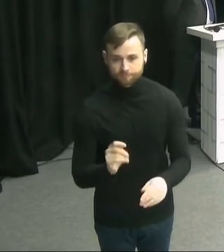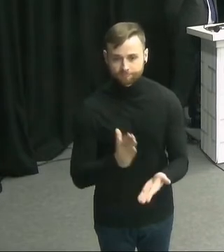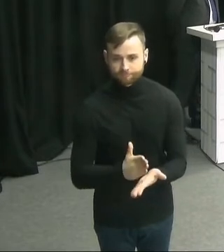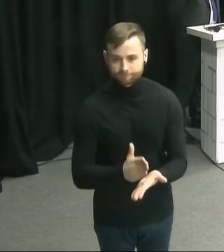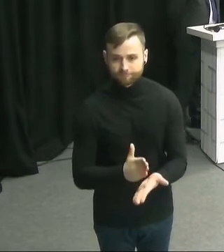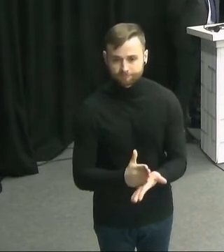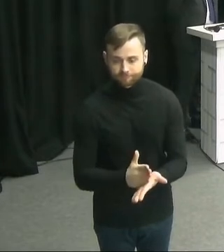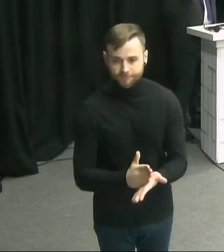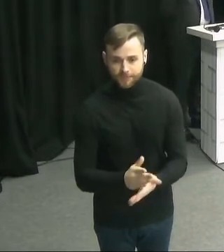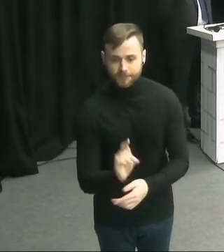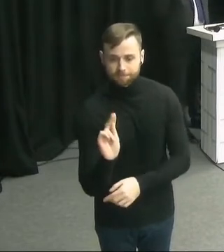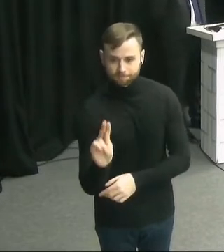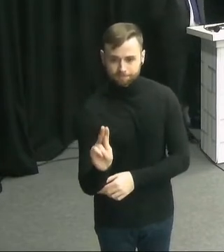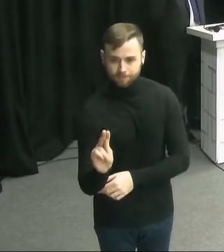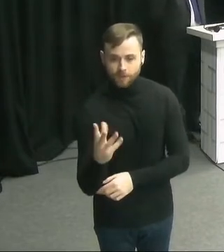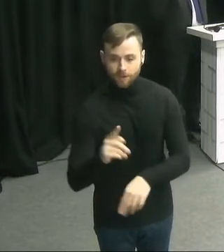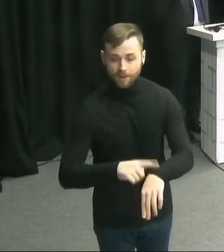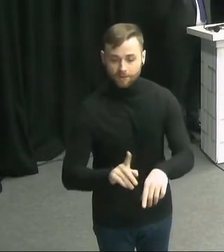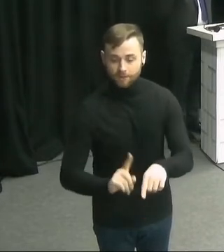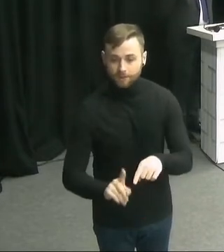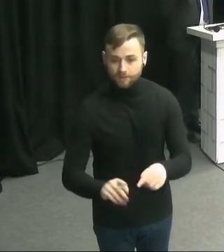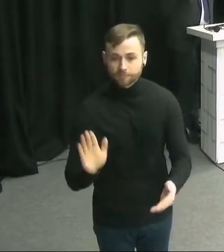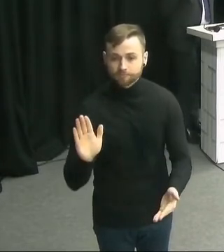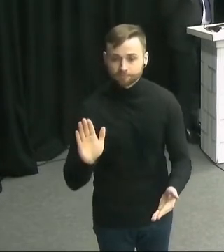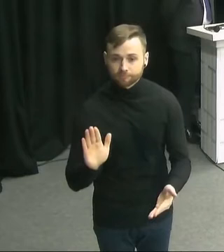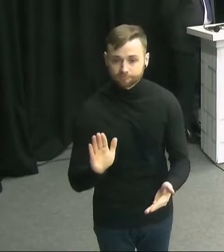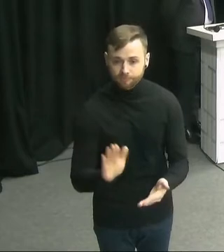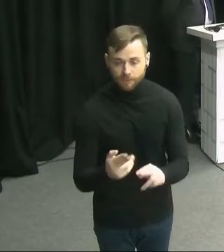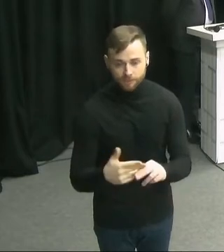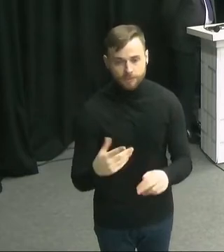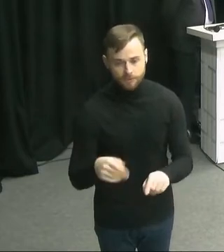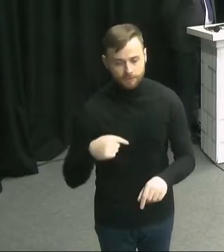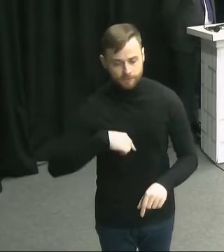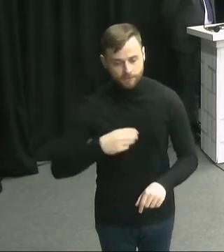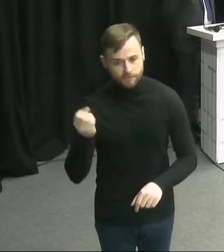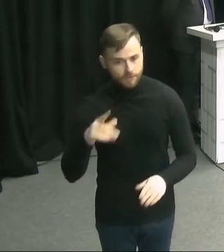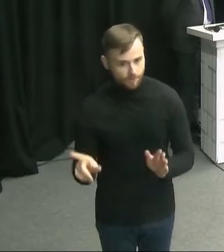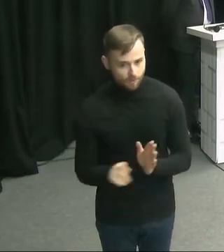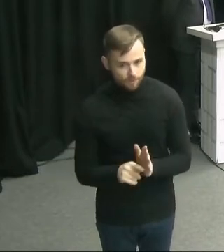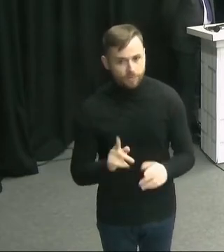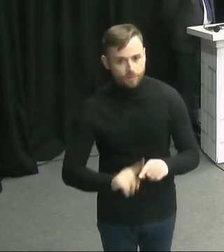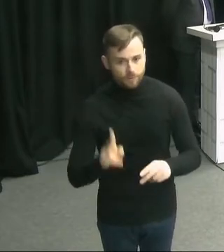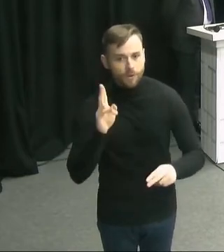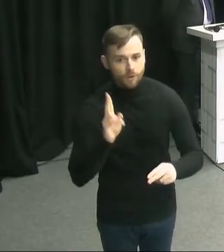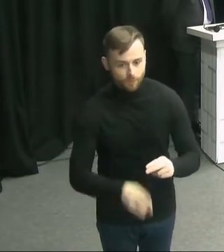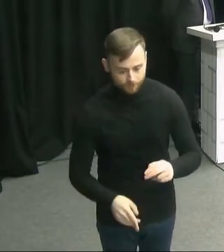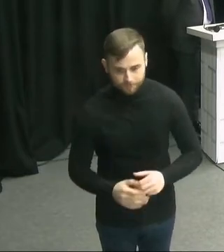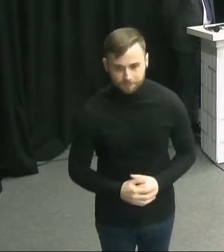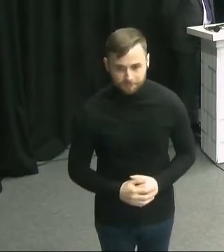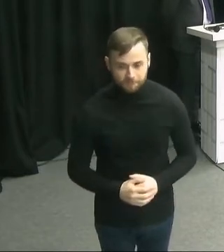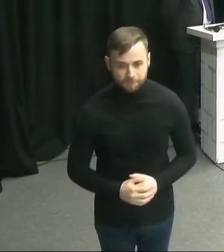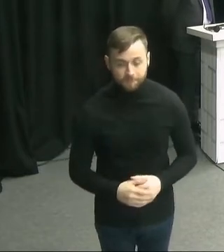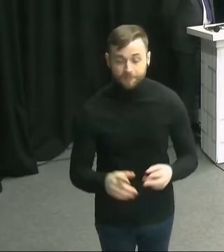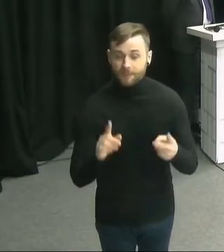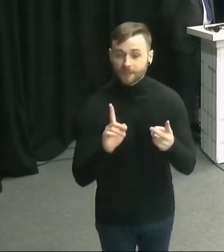talk too long. And also I will give you a sign to know when we're approaching the time limits.